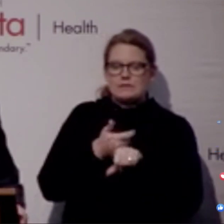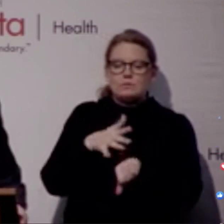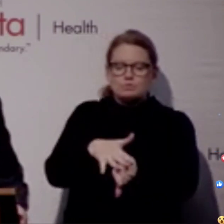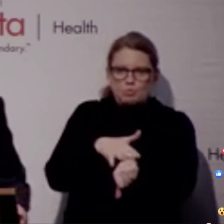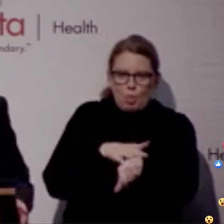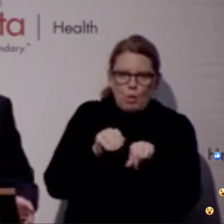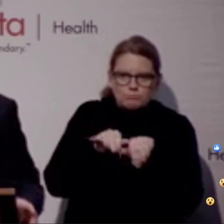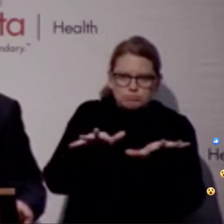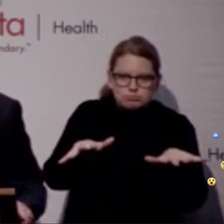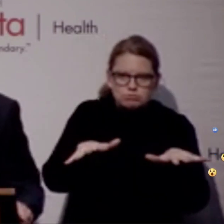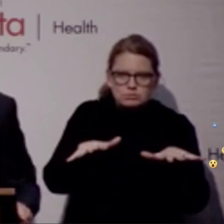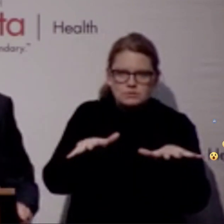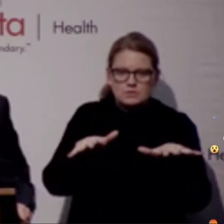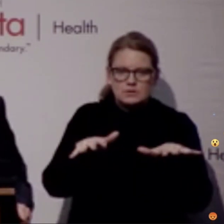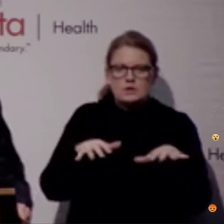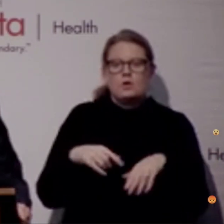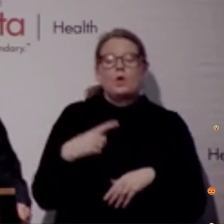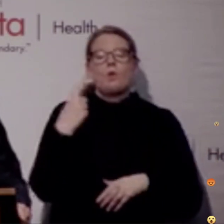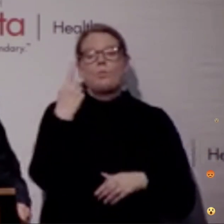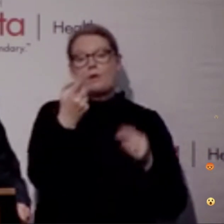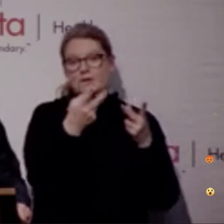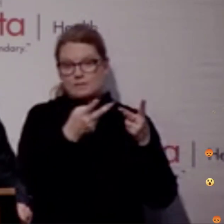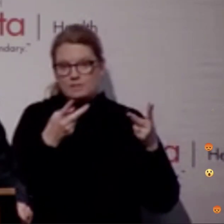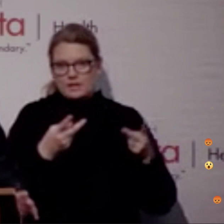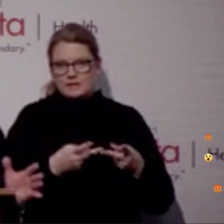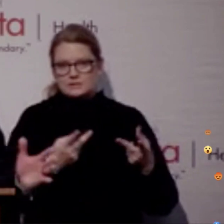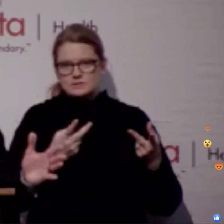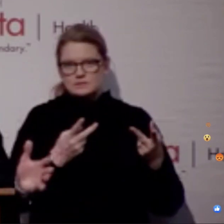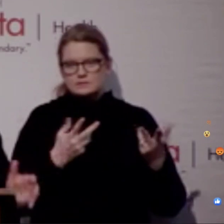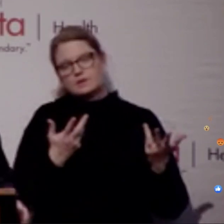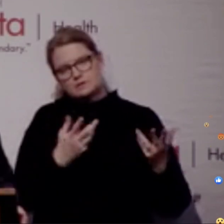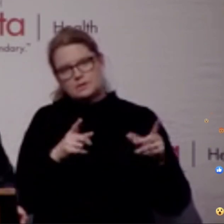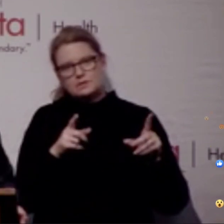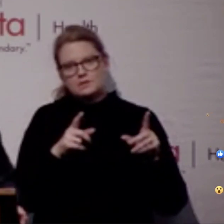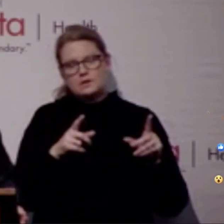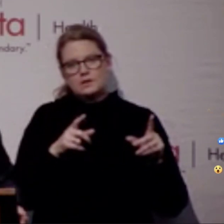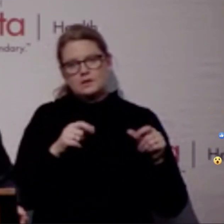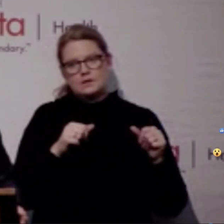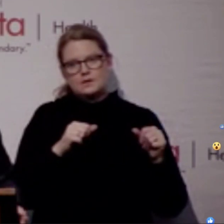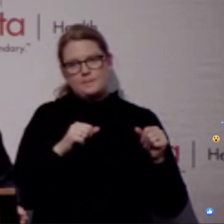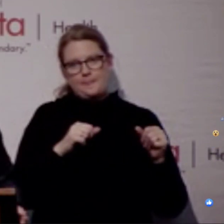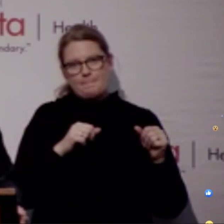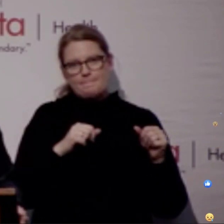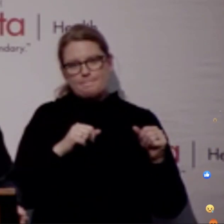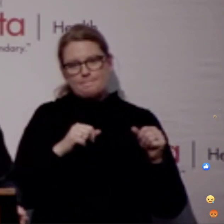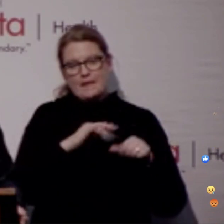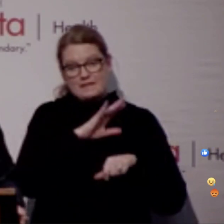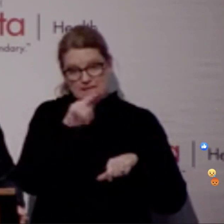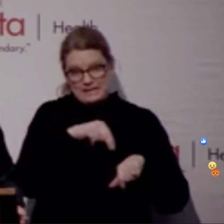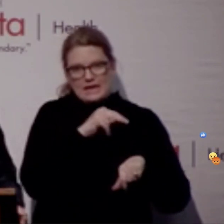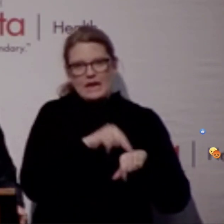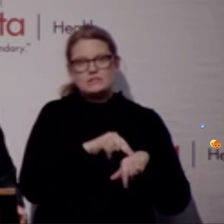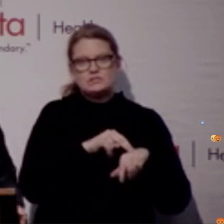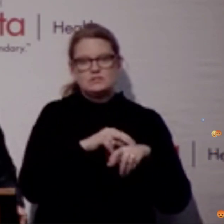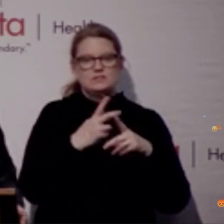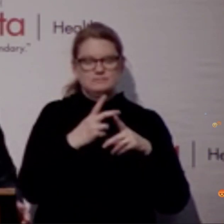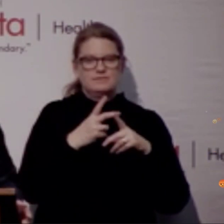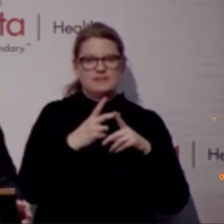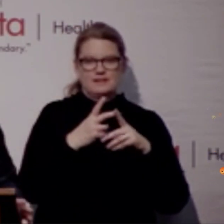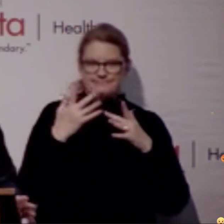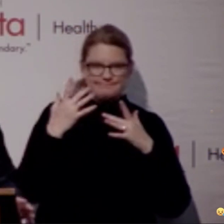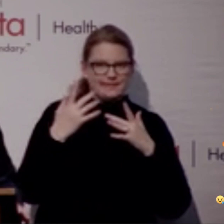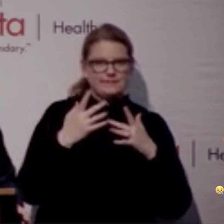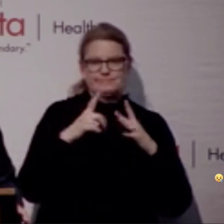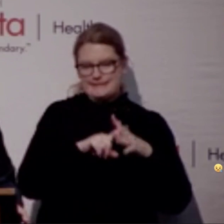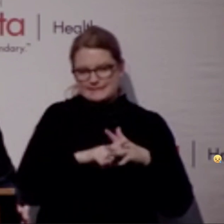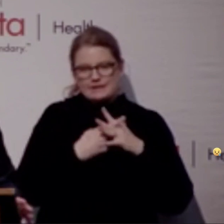spread. And one of the places where we know that, so then this causes us to examine, as the nation has, whether it's professional sporting events